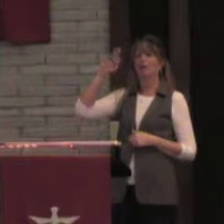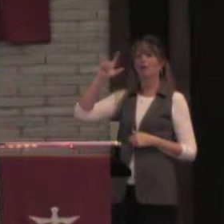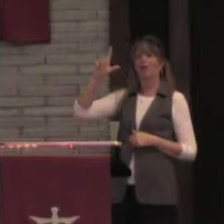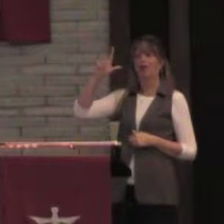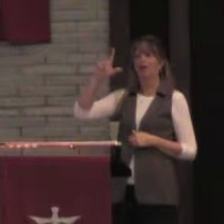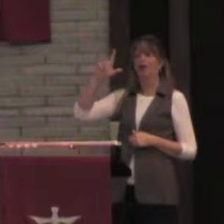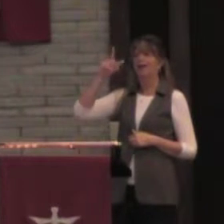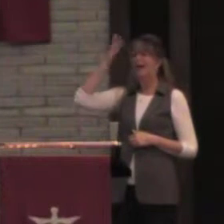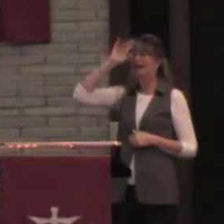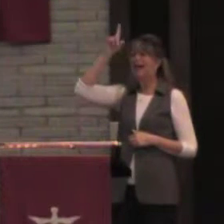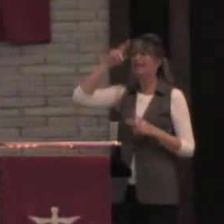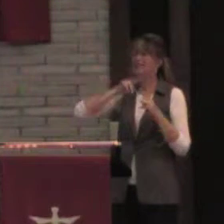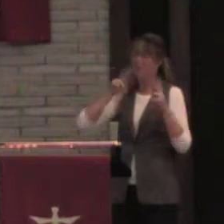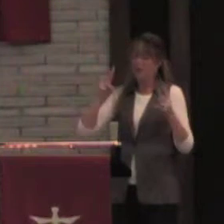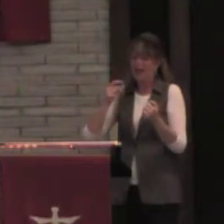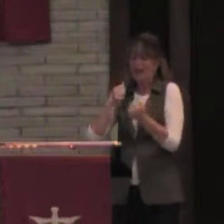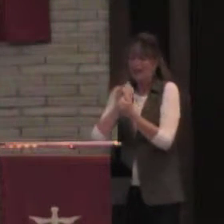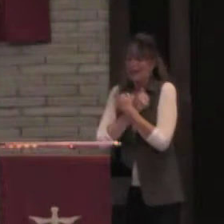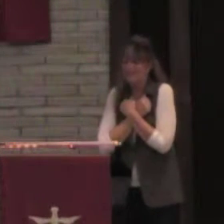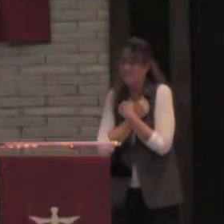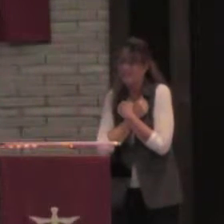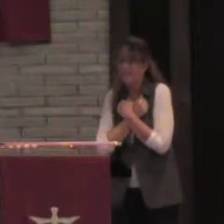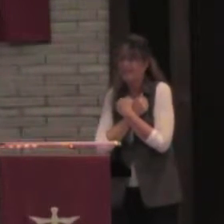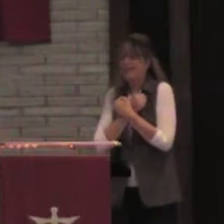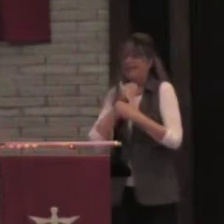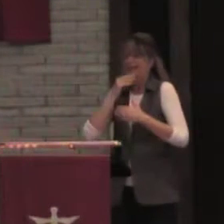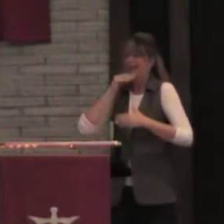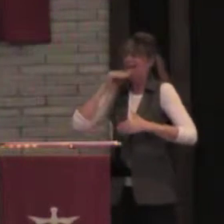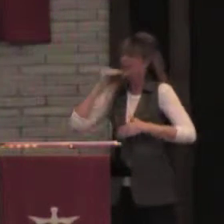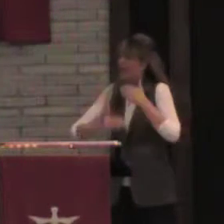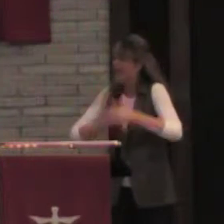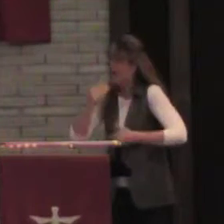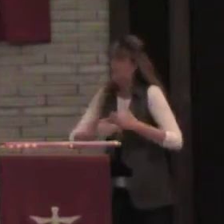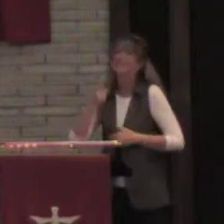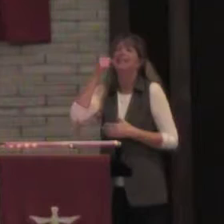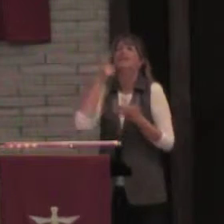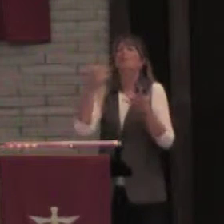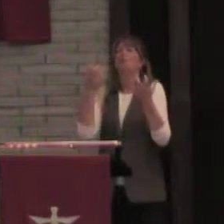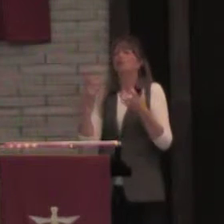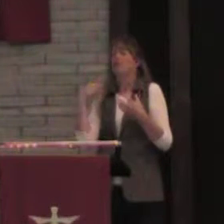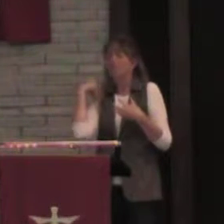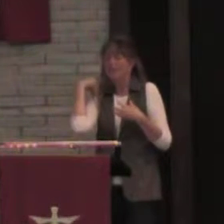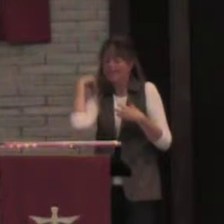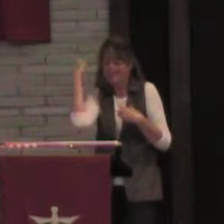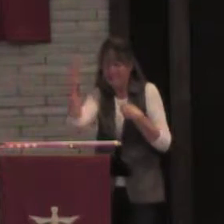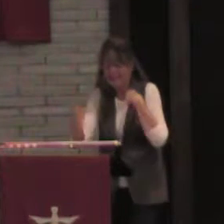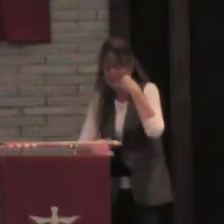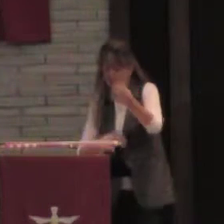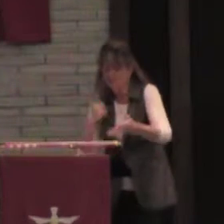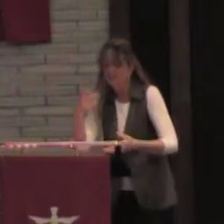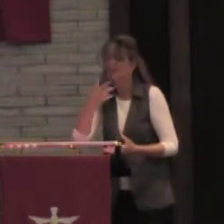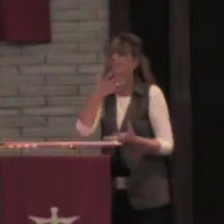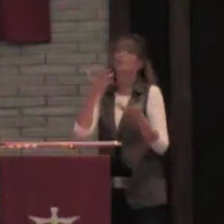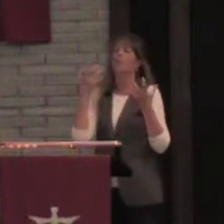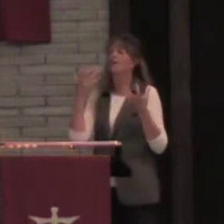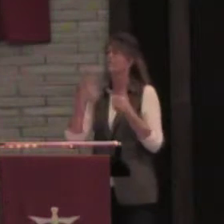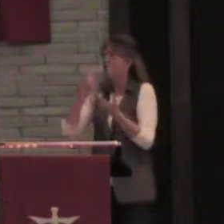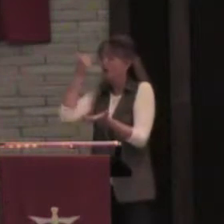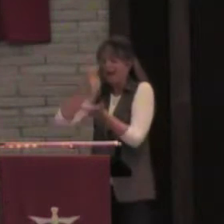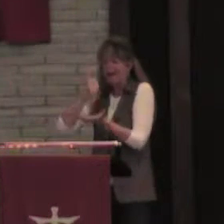Because God is supernatural. And he's very loving and kind. And he wants to give you things.